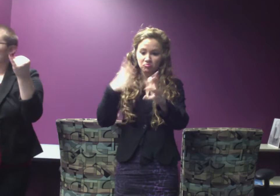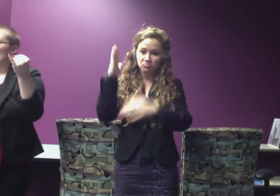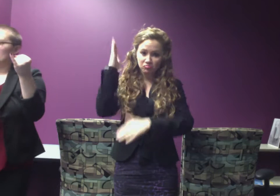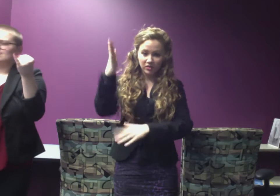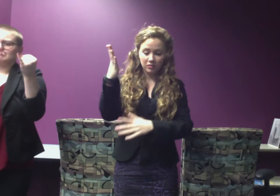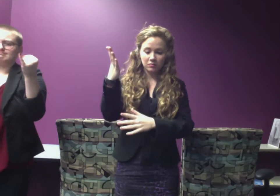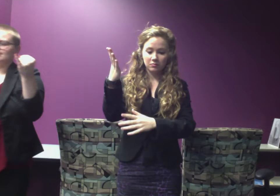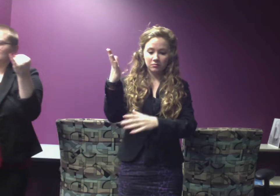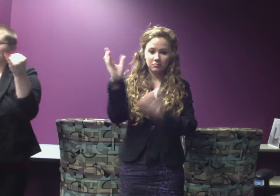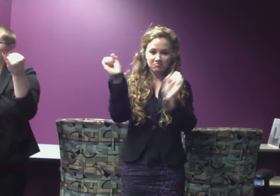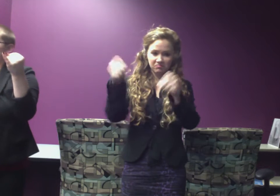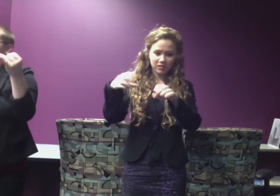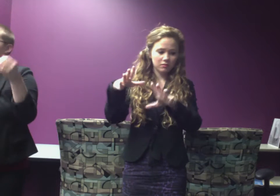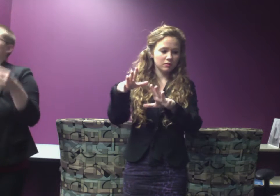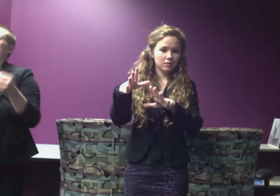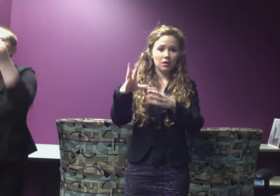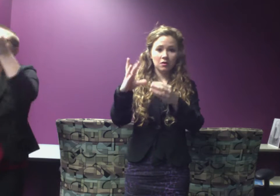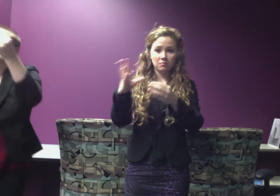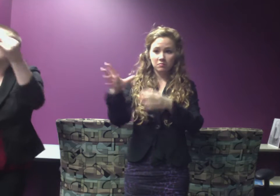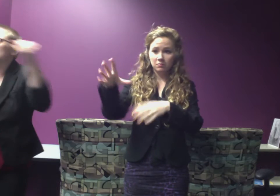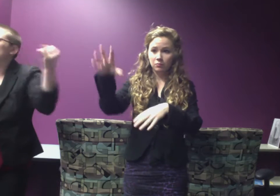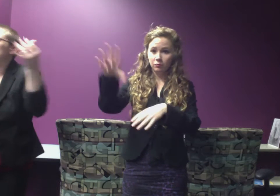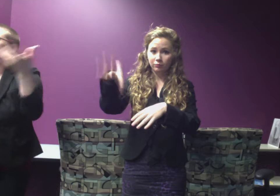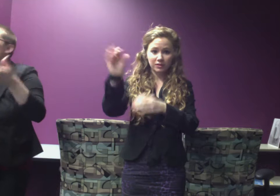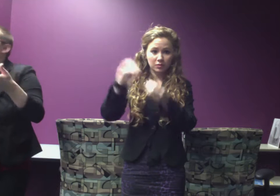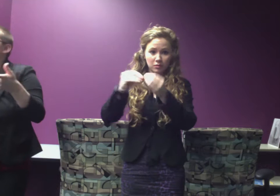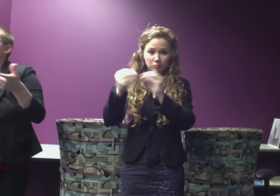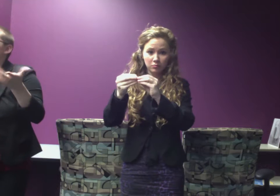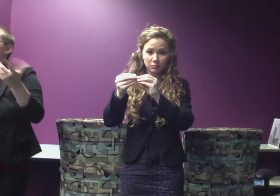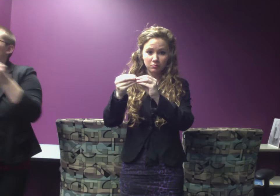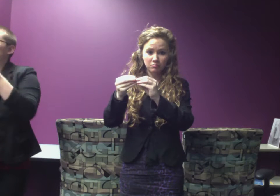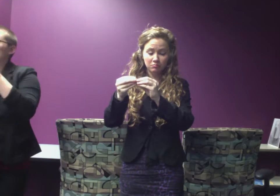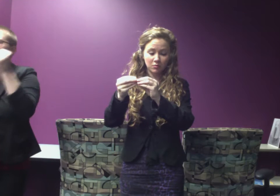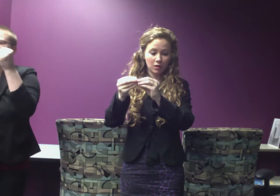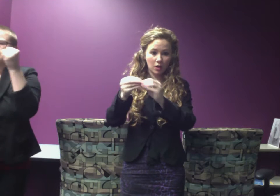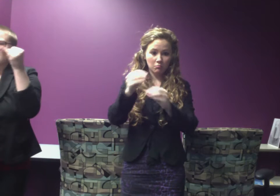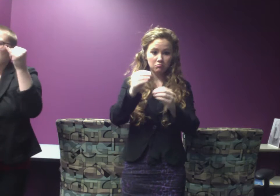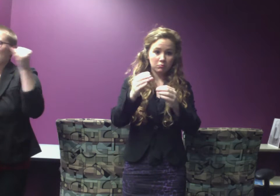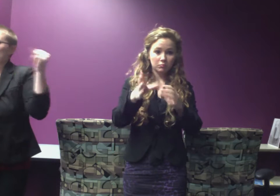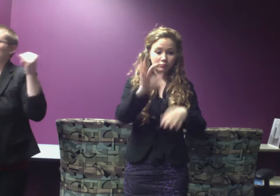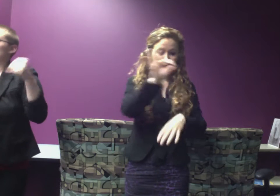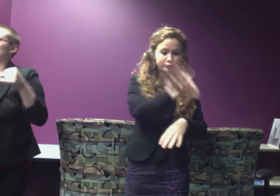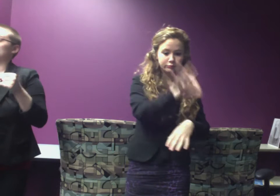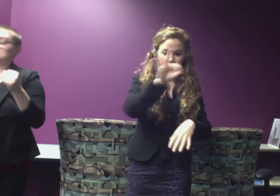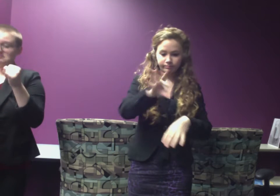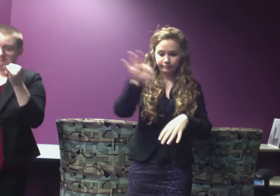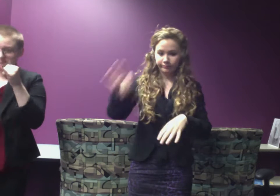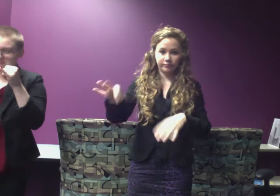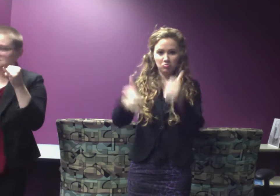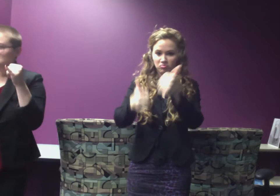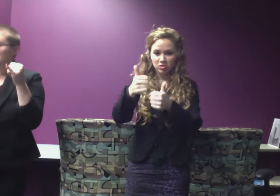number line, just think about it a little bit, is a line, first of all. So let's just draw a line.